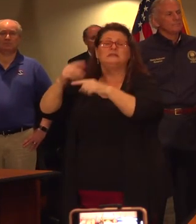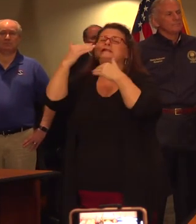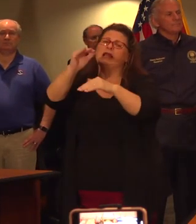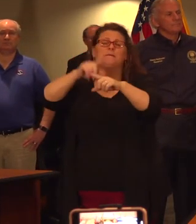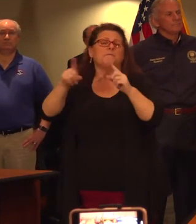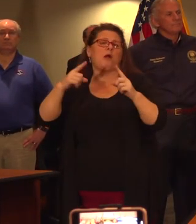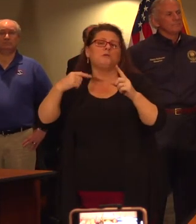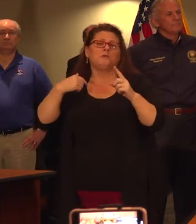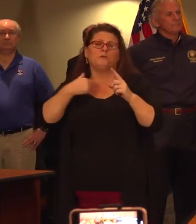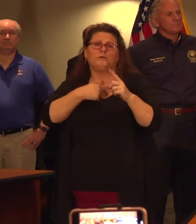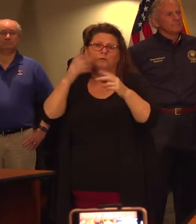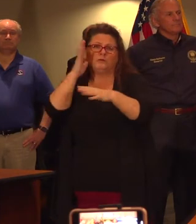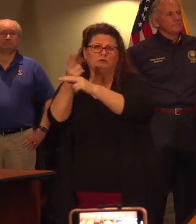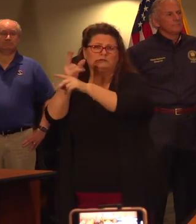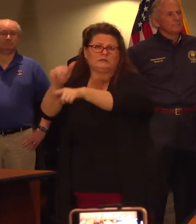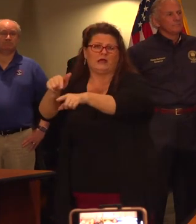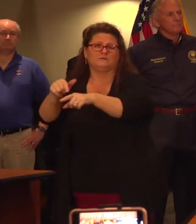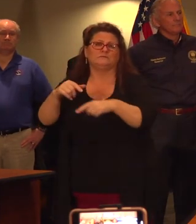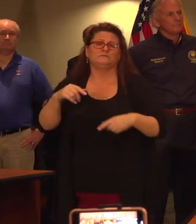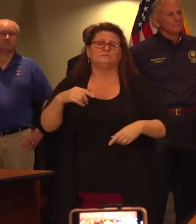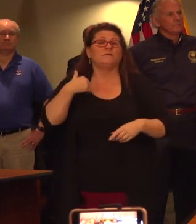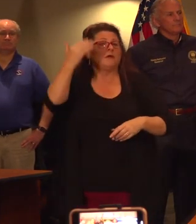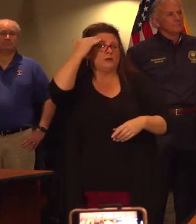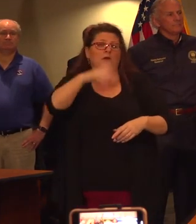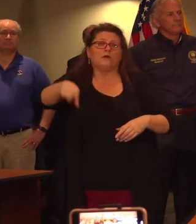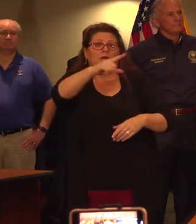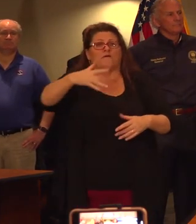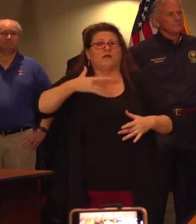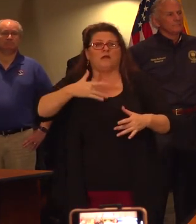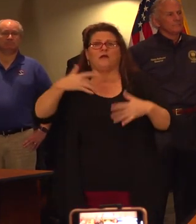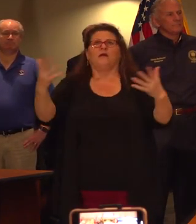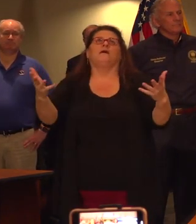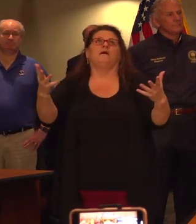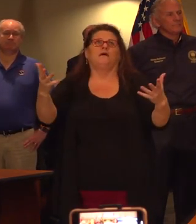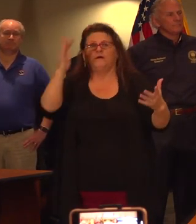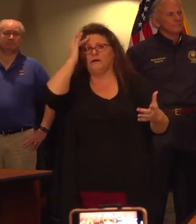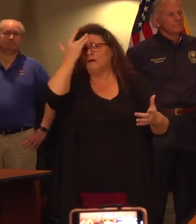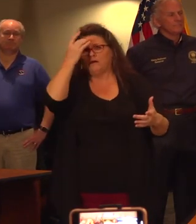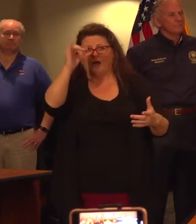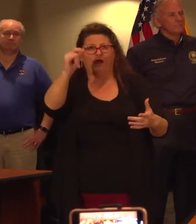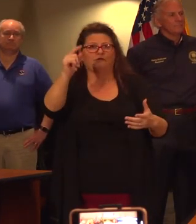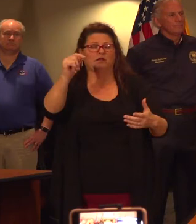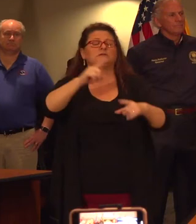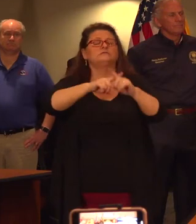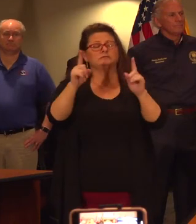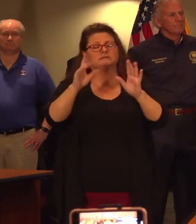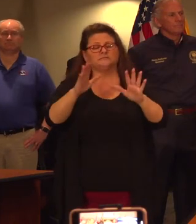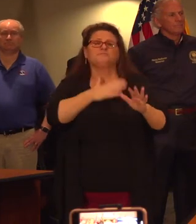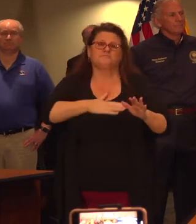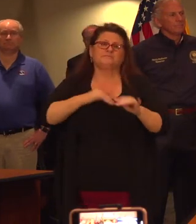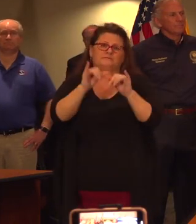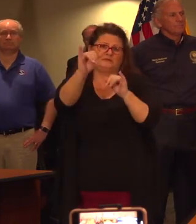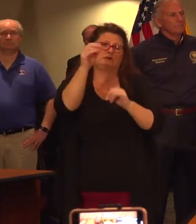of our residents and that it's not easy. But what we're calling on South Carolinians to do by staying home